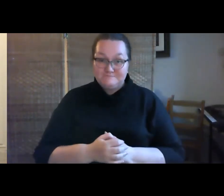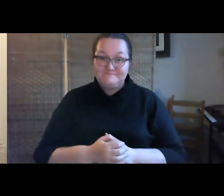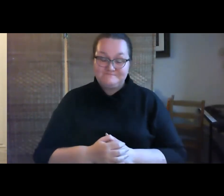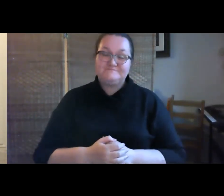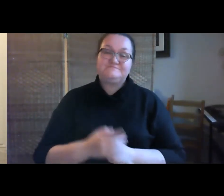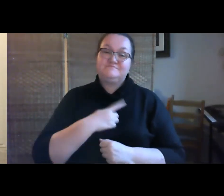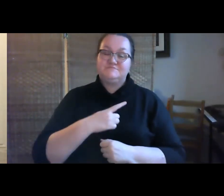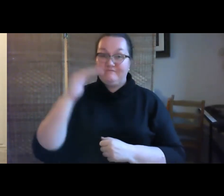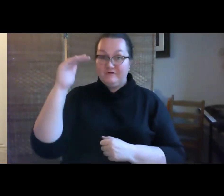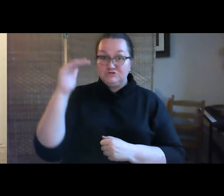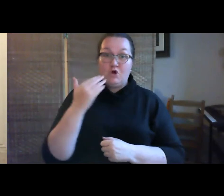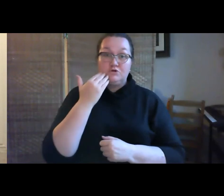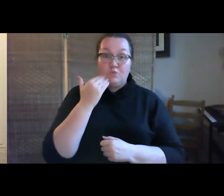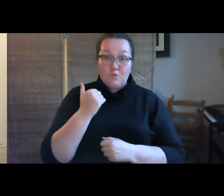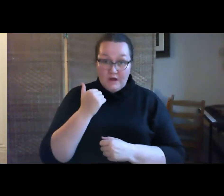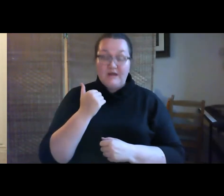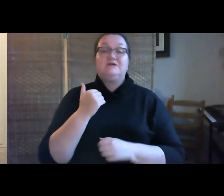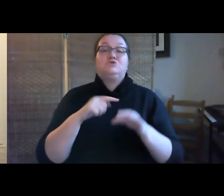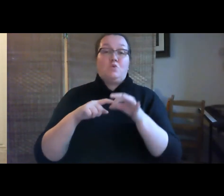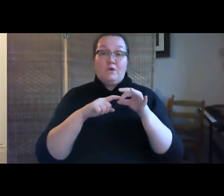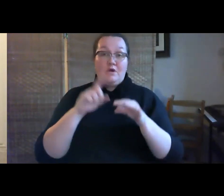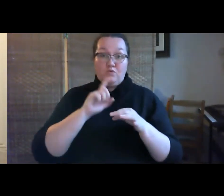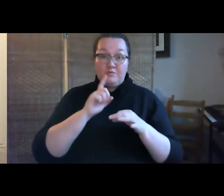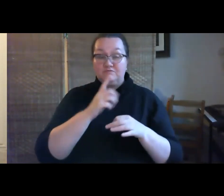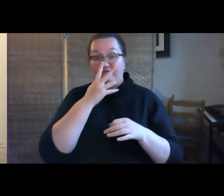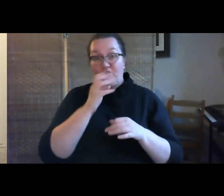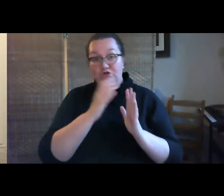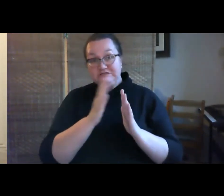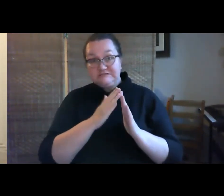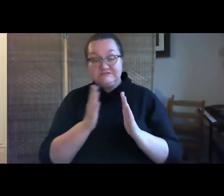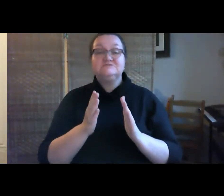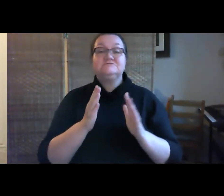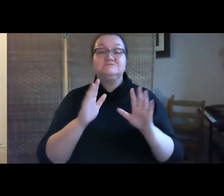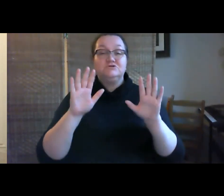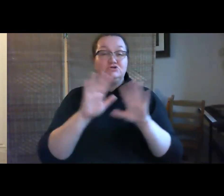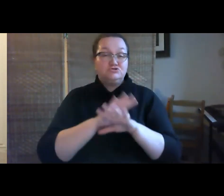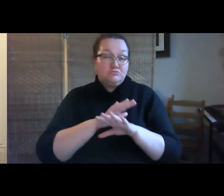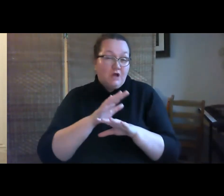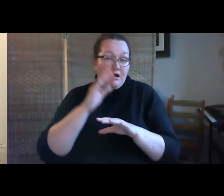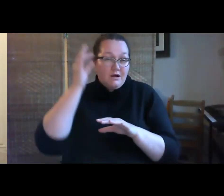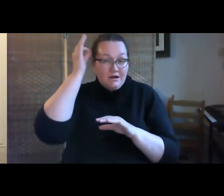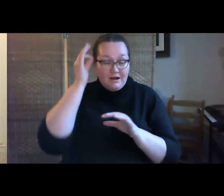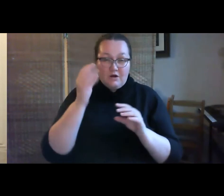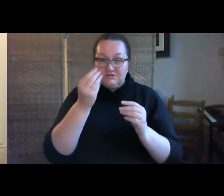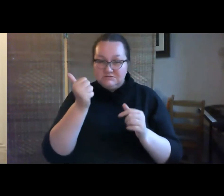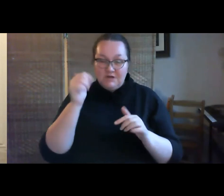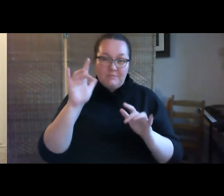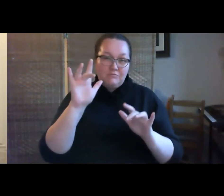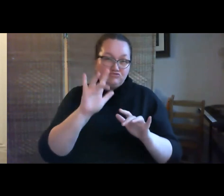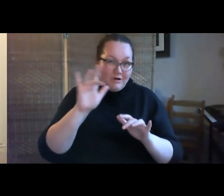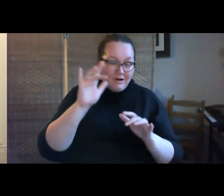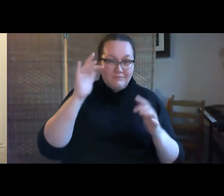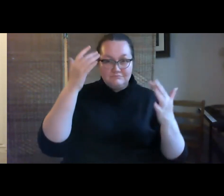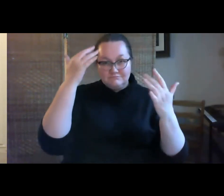a short, white, queer woman in her 40s with short dark hair with streaks of grey, and I'm